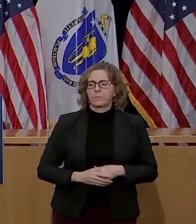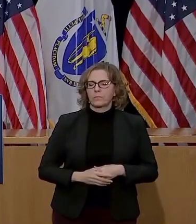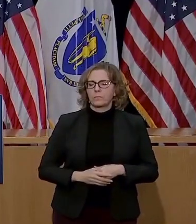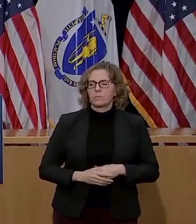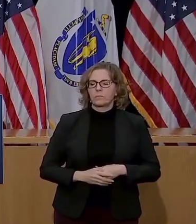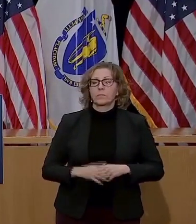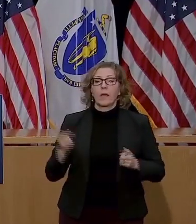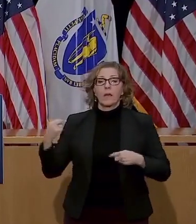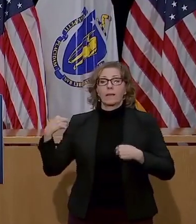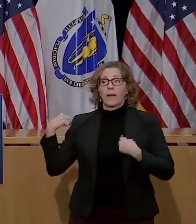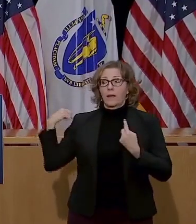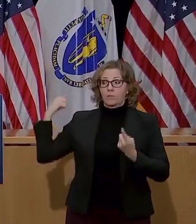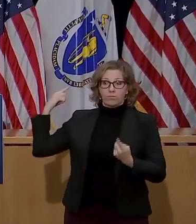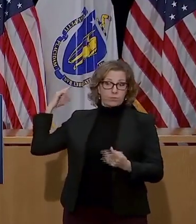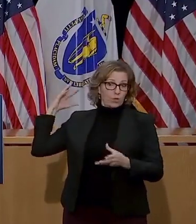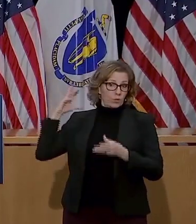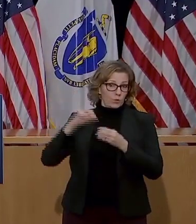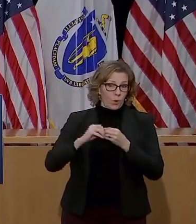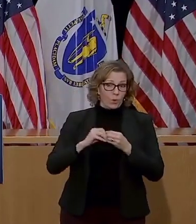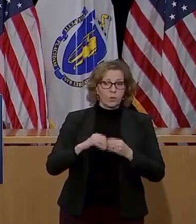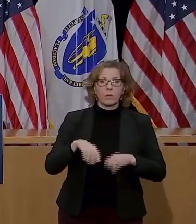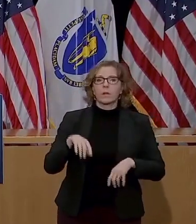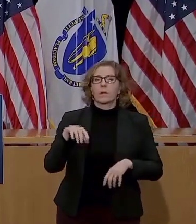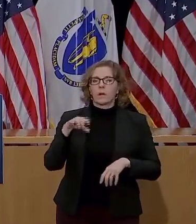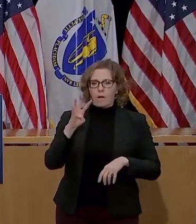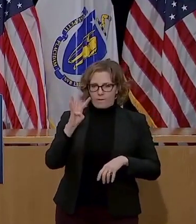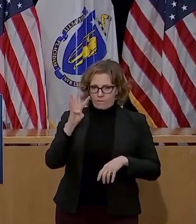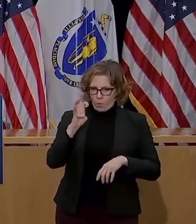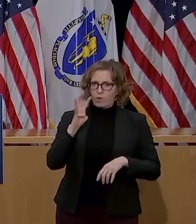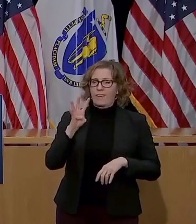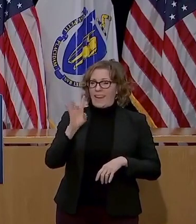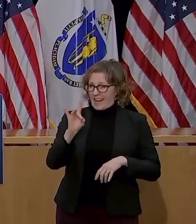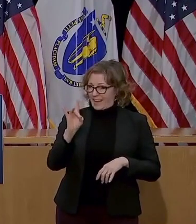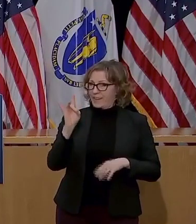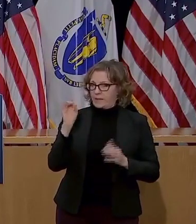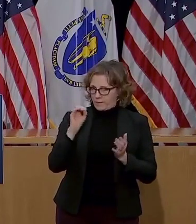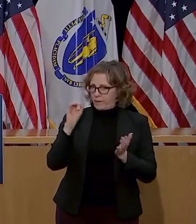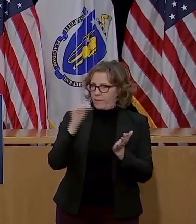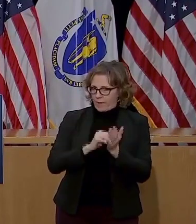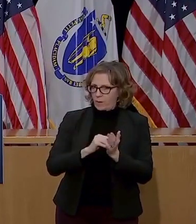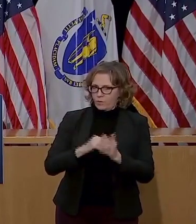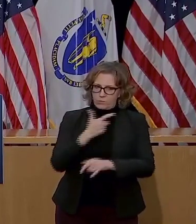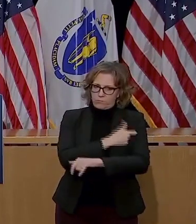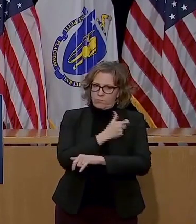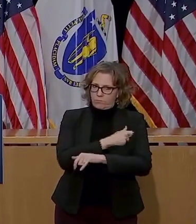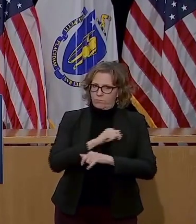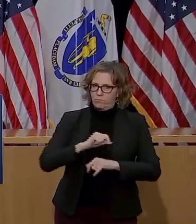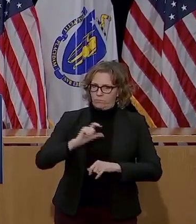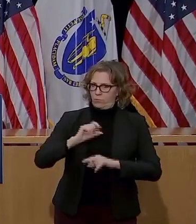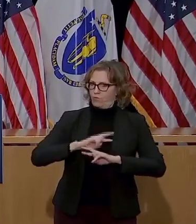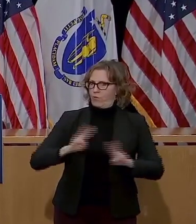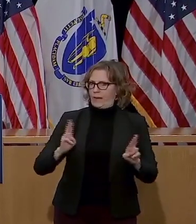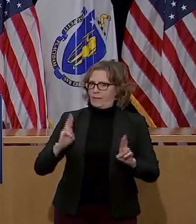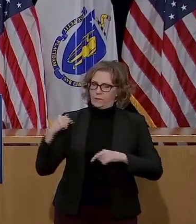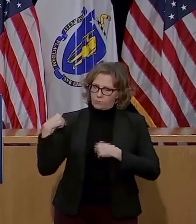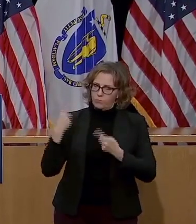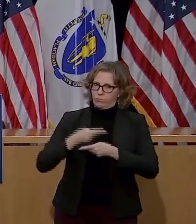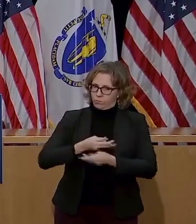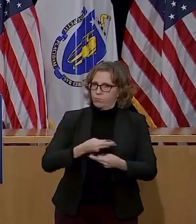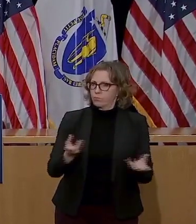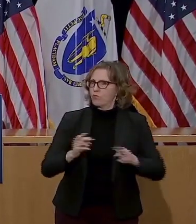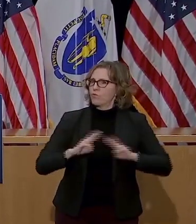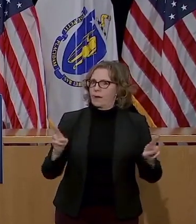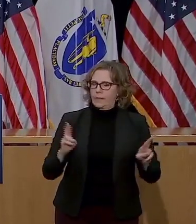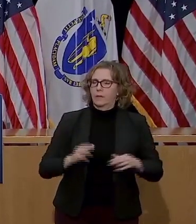448,892 doses, that's first and second for some people, of vaccine have been administered for phase 1. Lieutenant